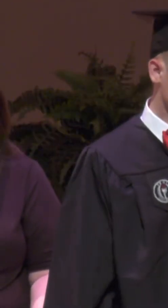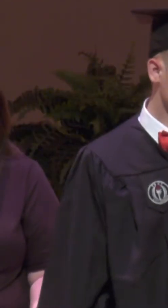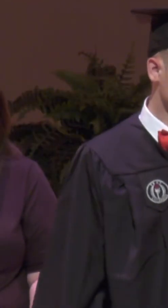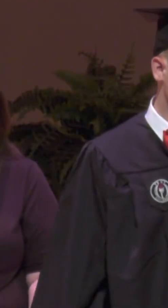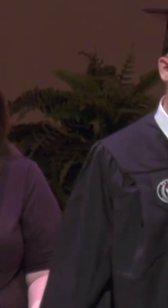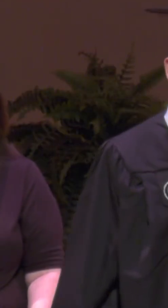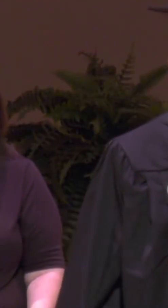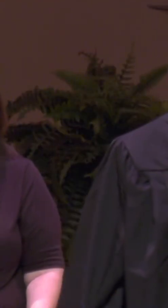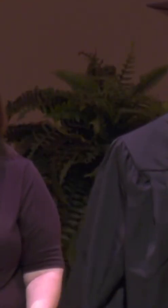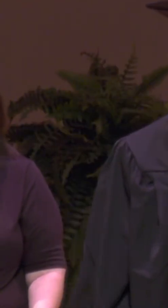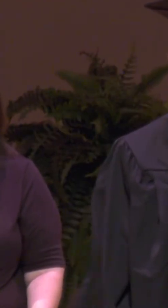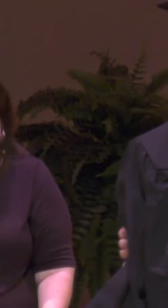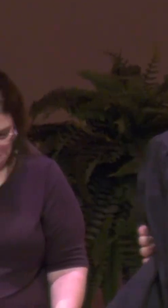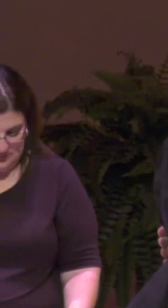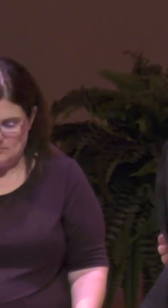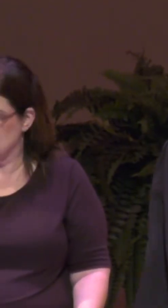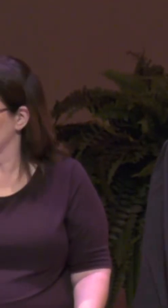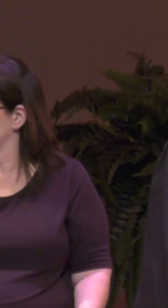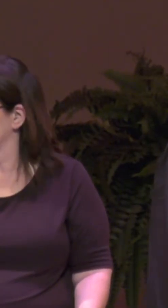Congratulations. Thank you.